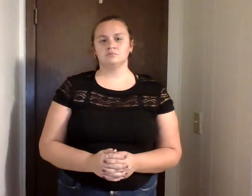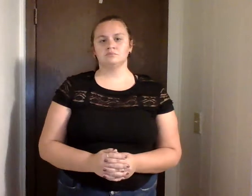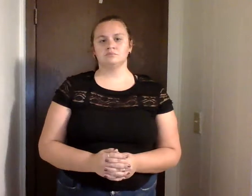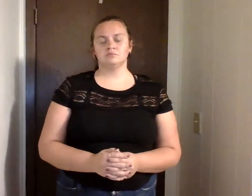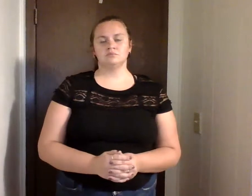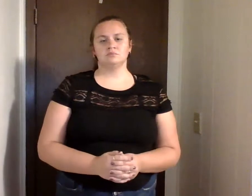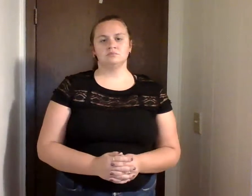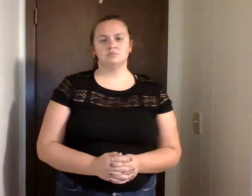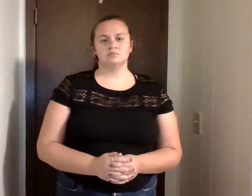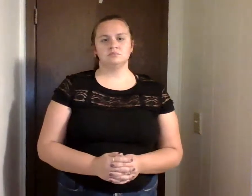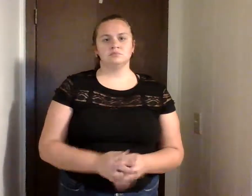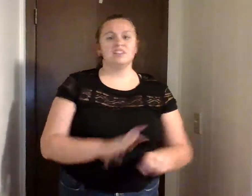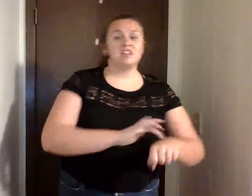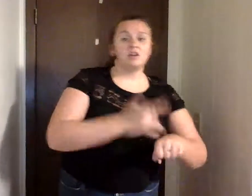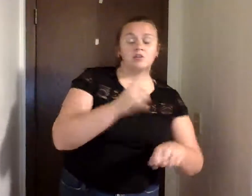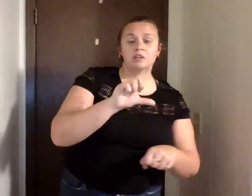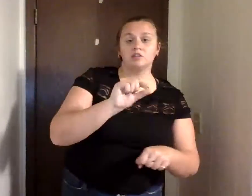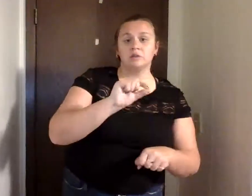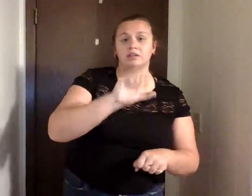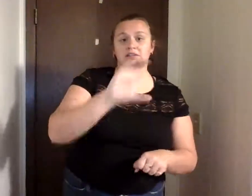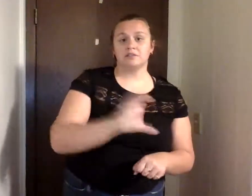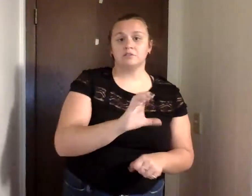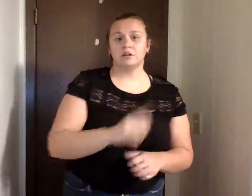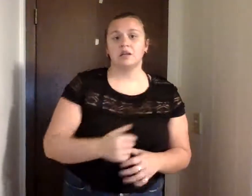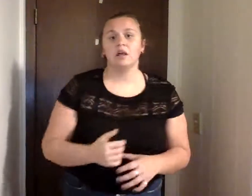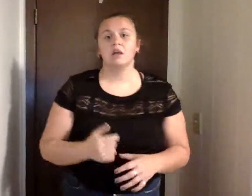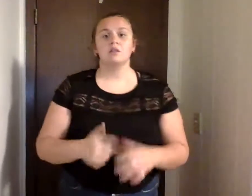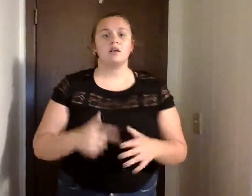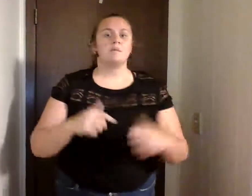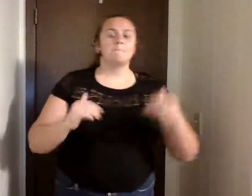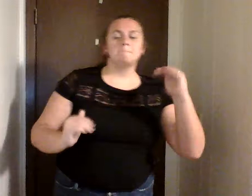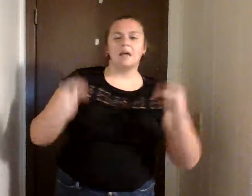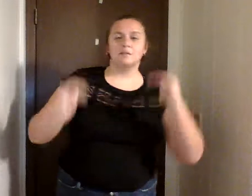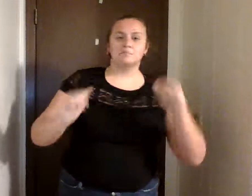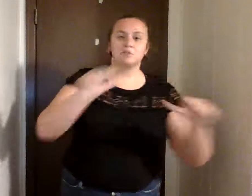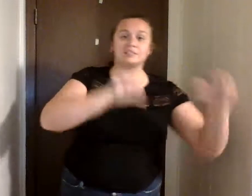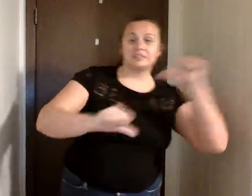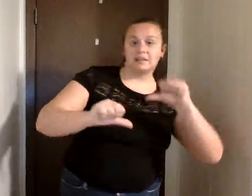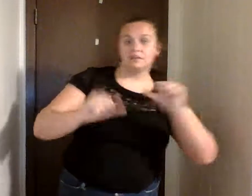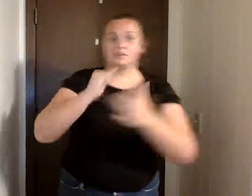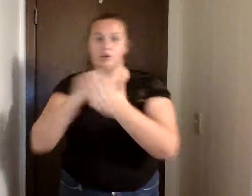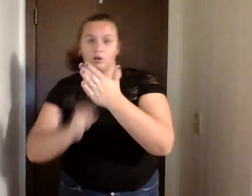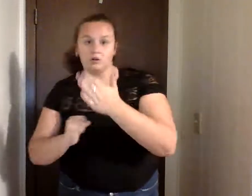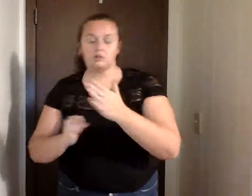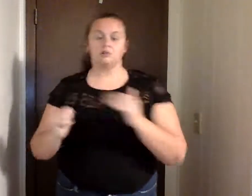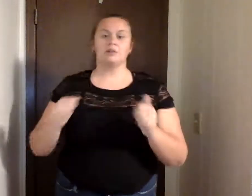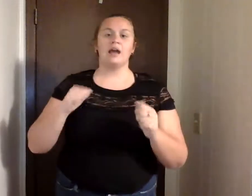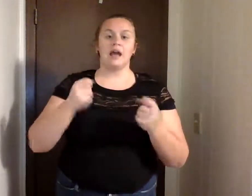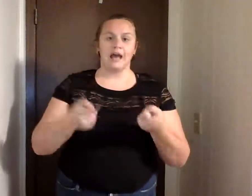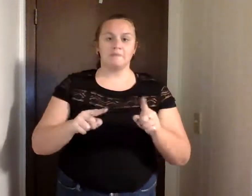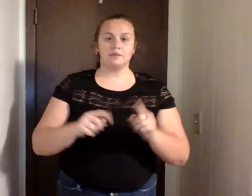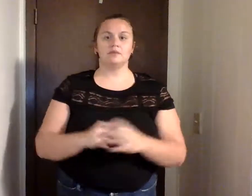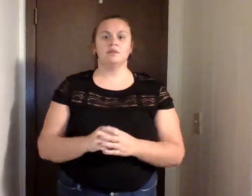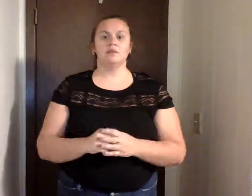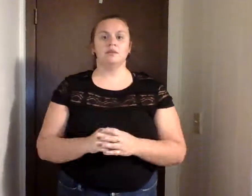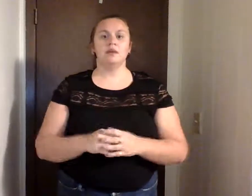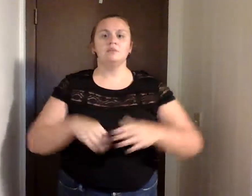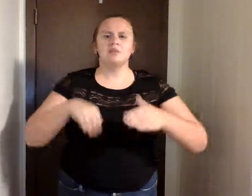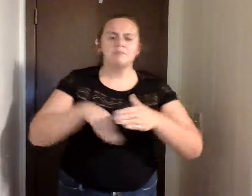By the early 20th century, the perfect balance of science and art had finally been struck with the emergence of medical illustrators.